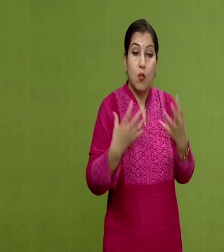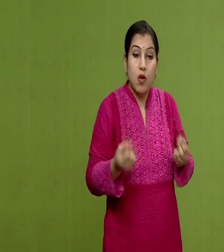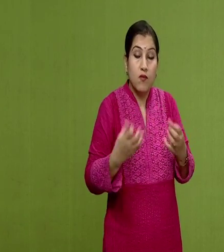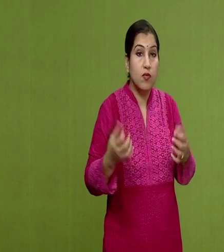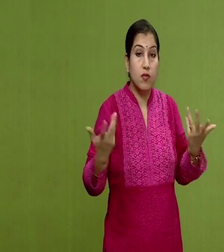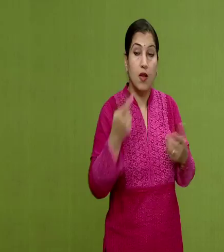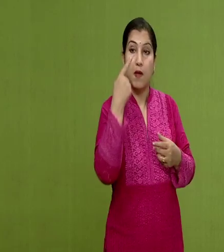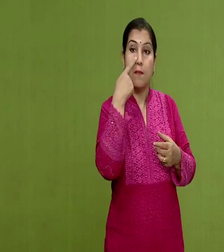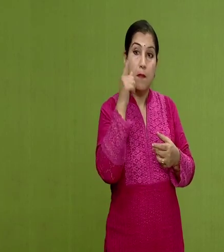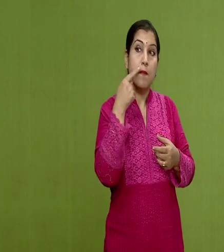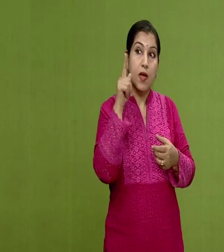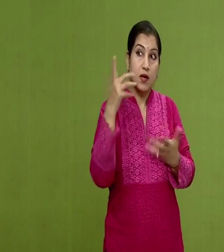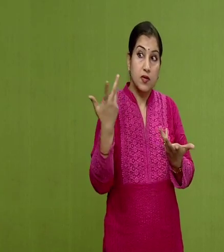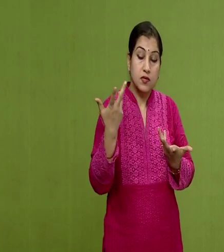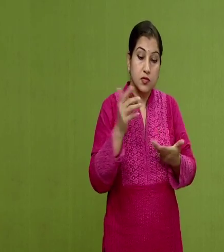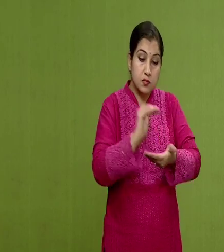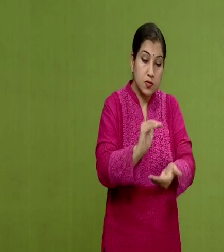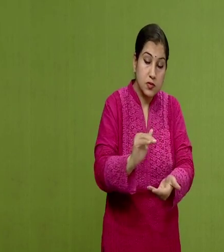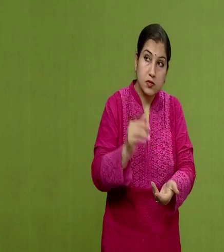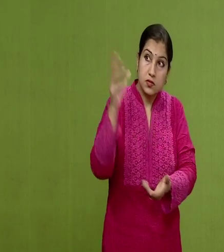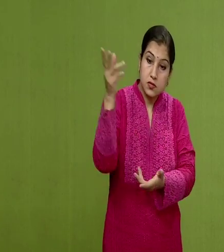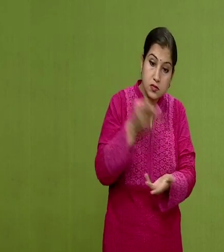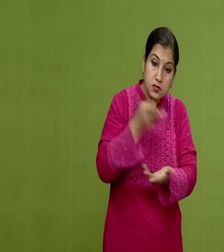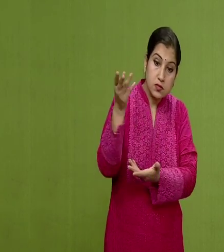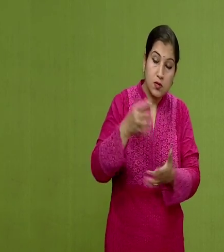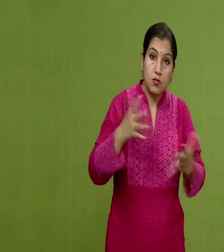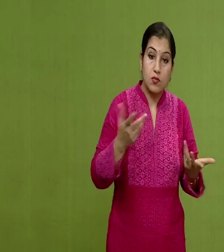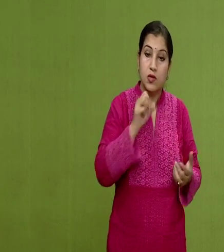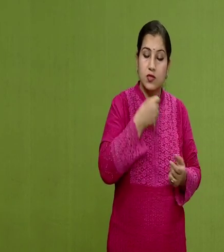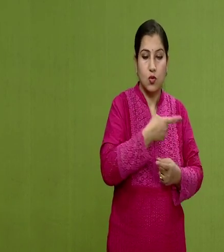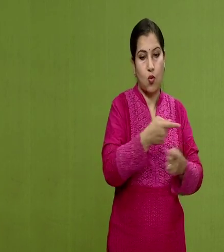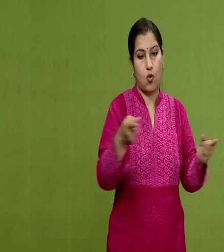parents towards children in each age group.